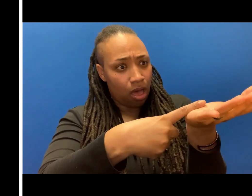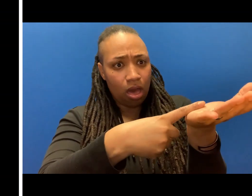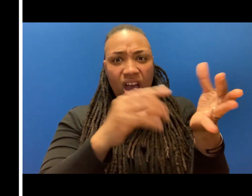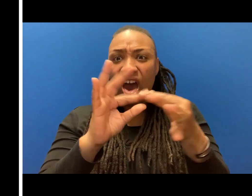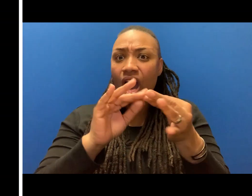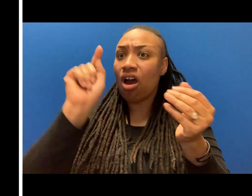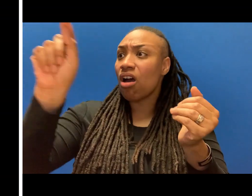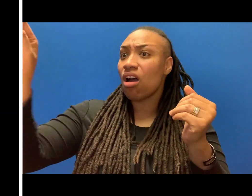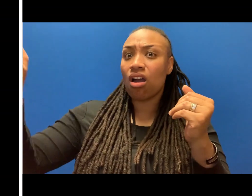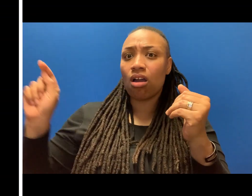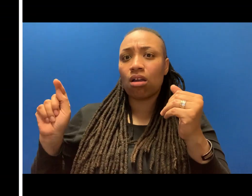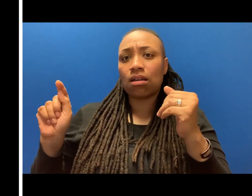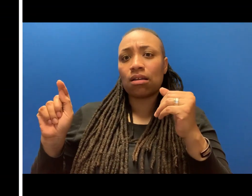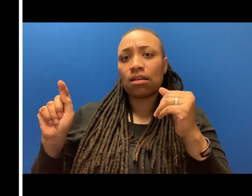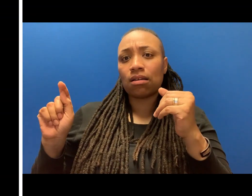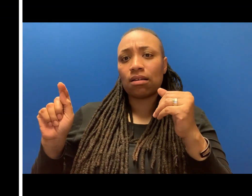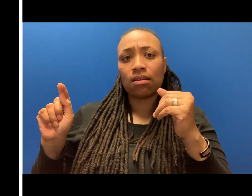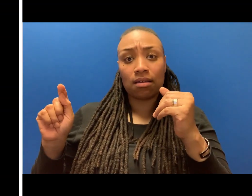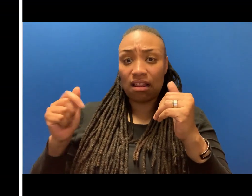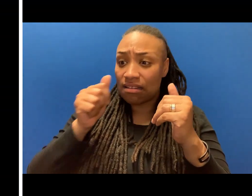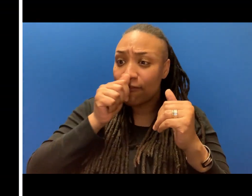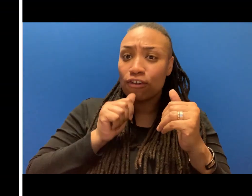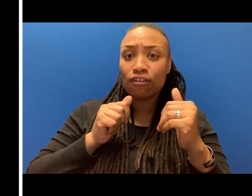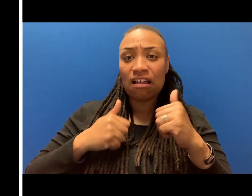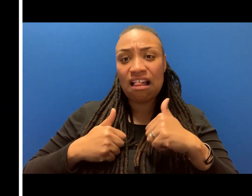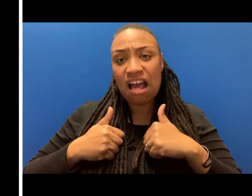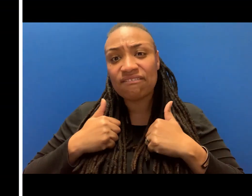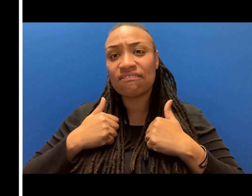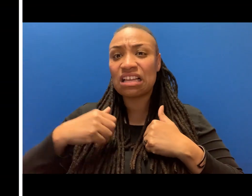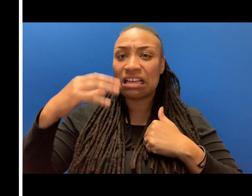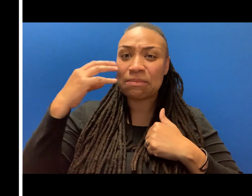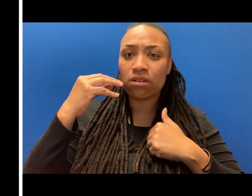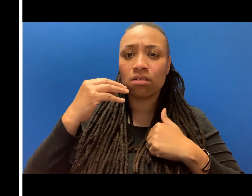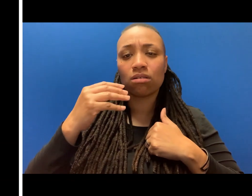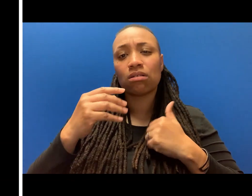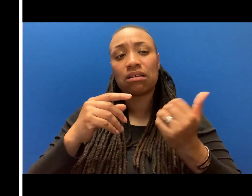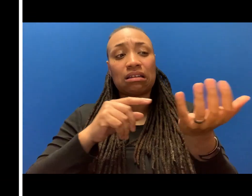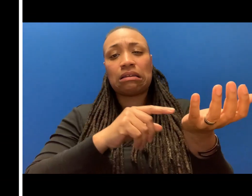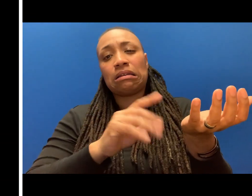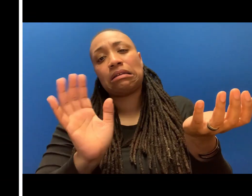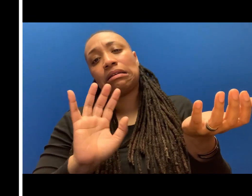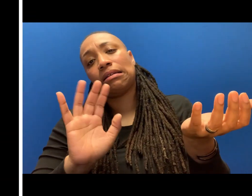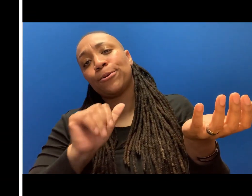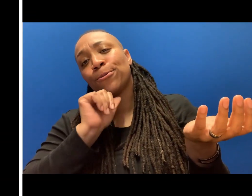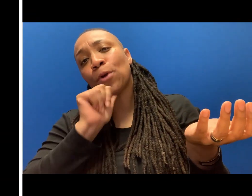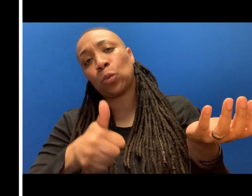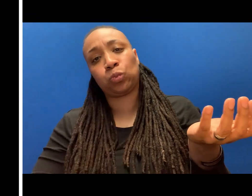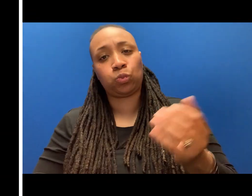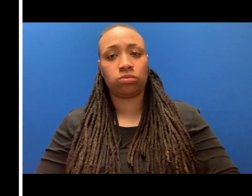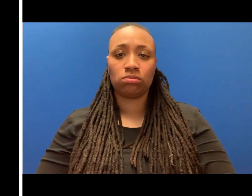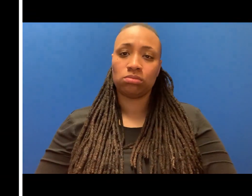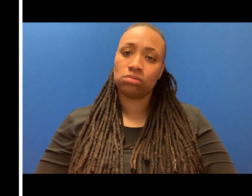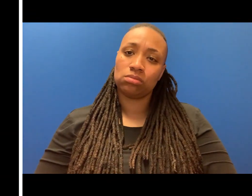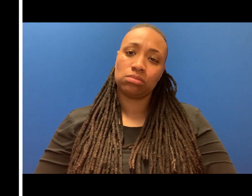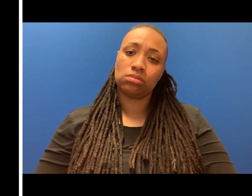Stop. When you find yourself in a debate about whether or not black people are worthy, the work is to stop in that moment and say,